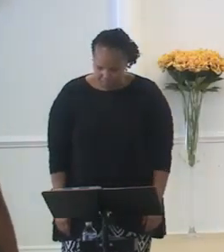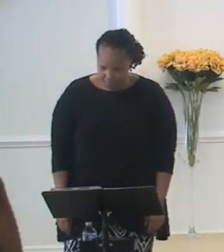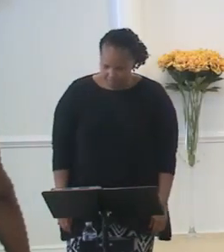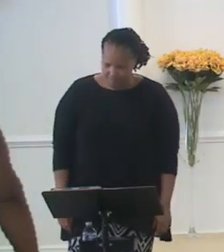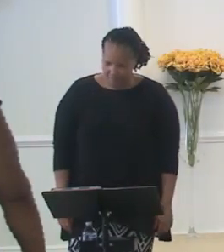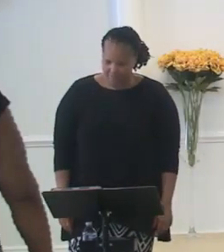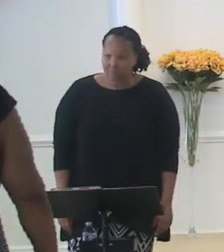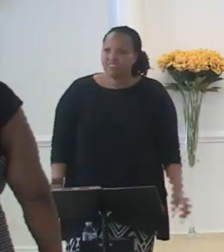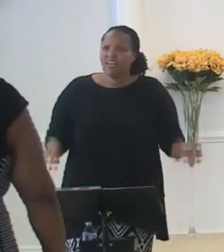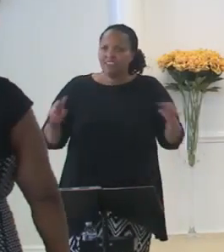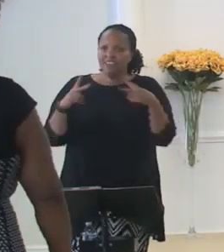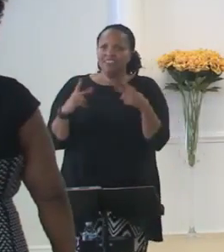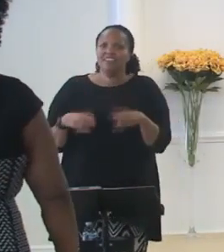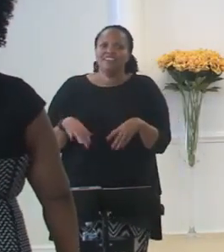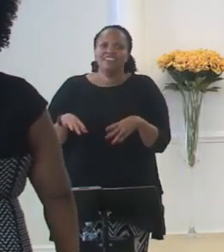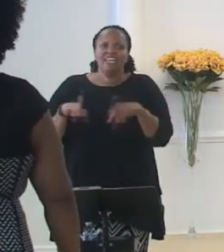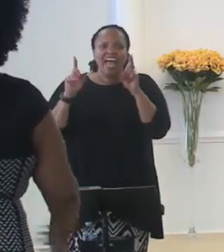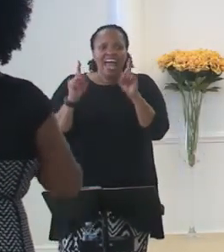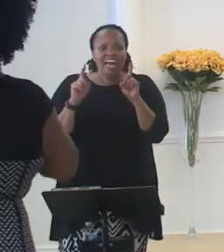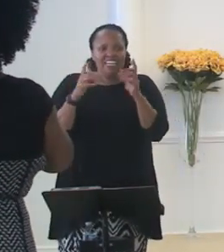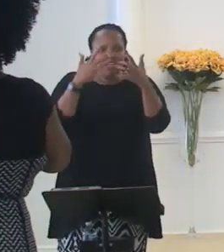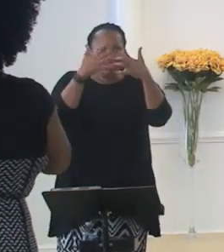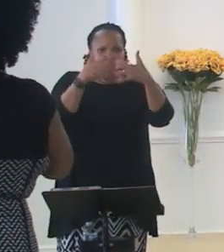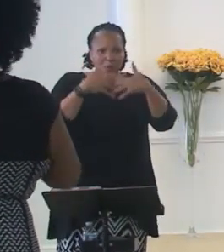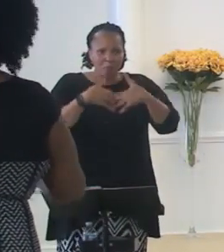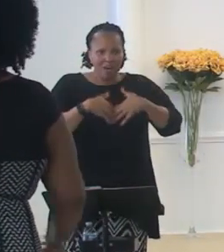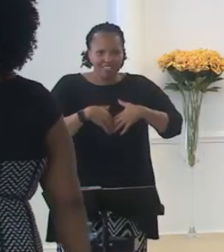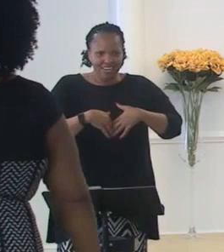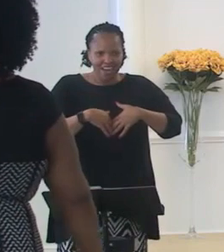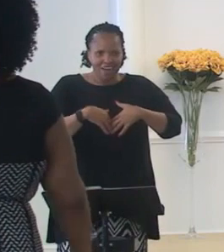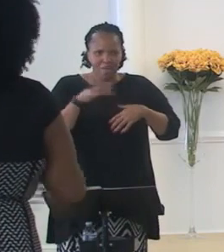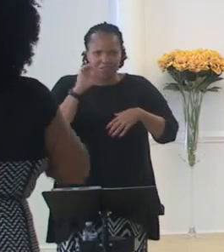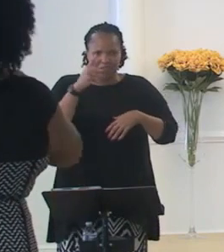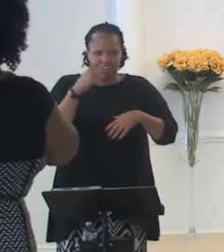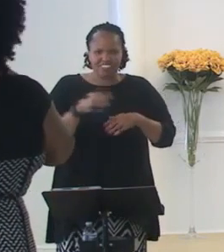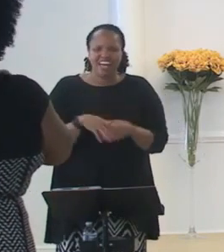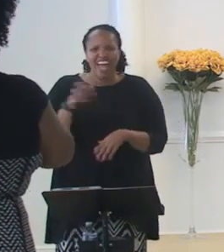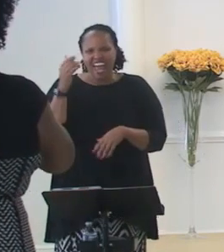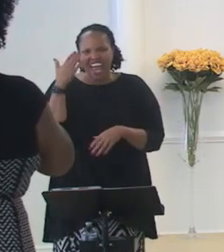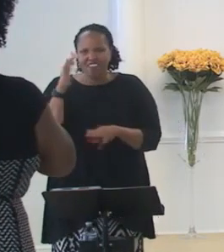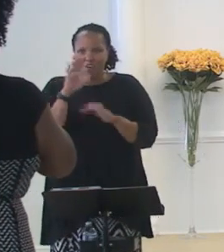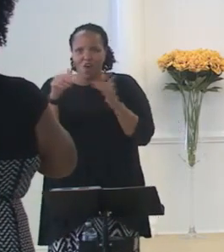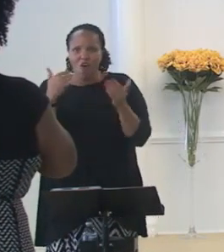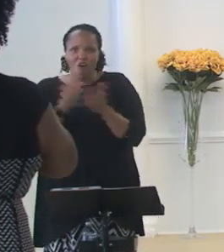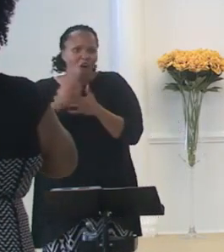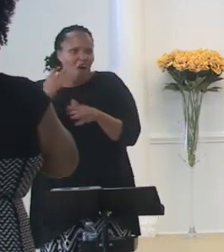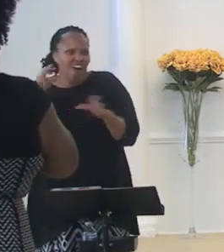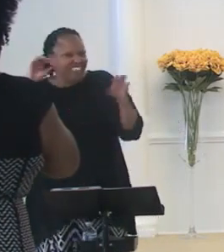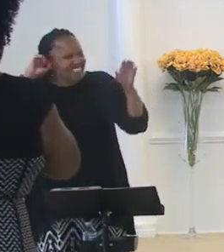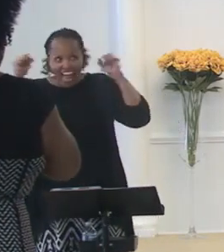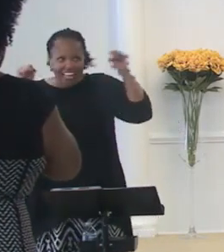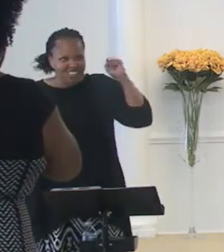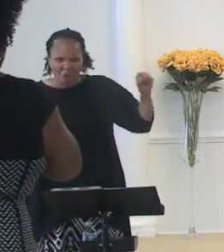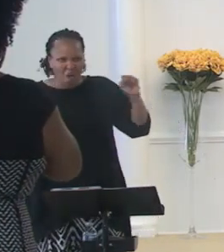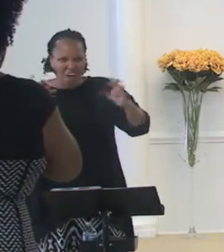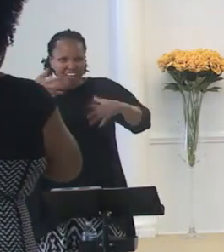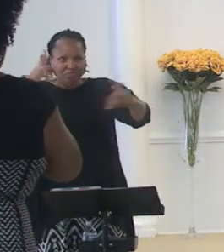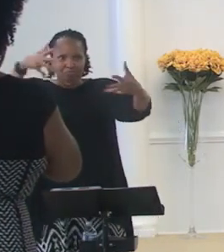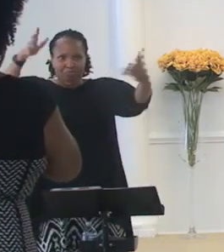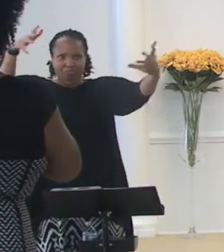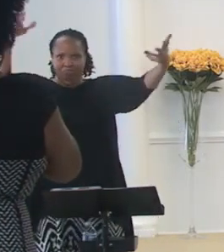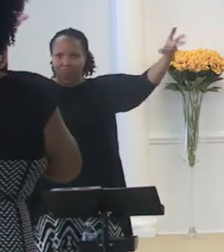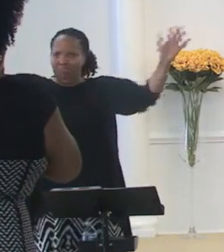up. Look at somebody, say he had to break down first. If you want to know what's all that noise and construction, all that smoke and